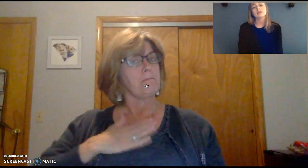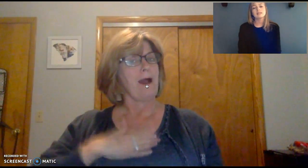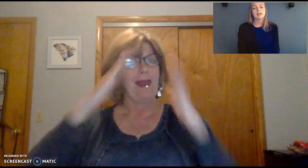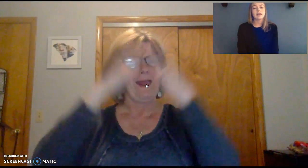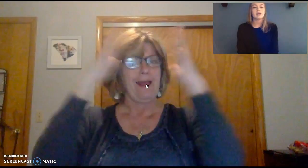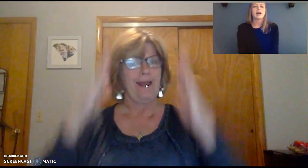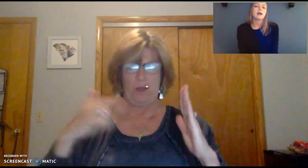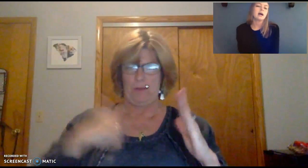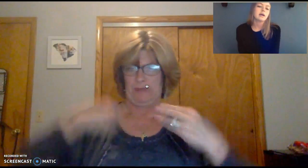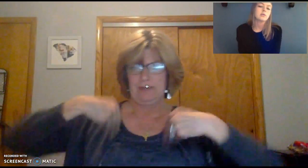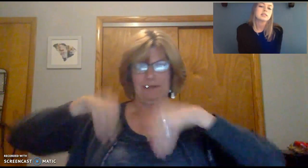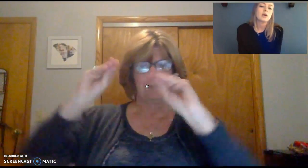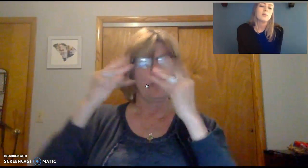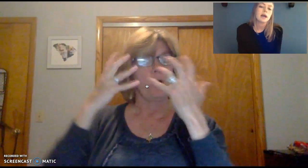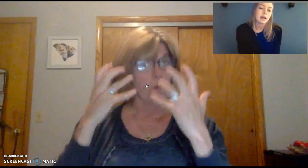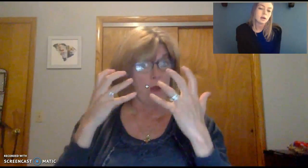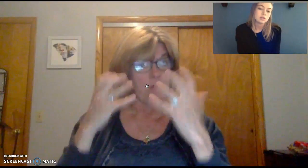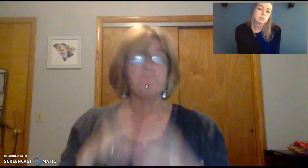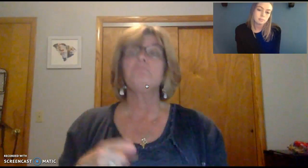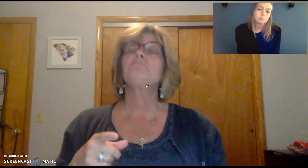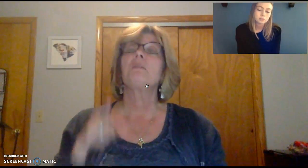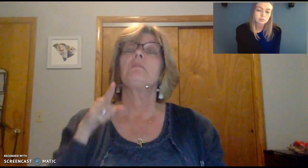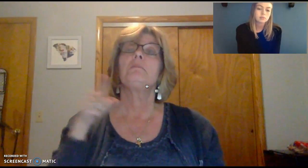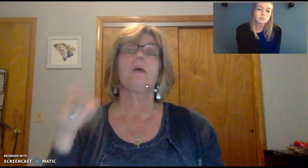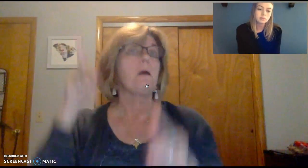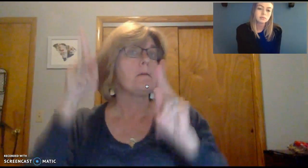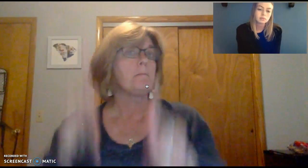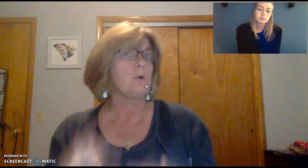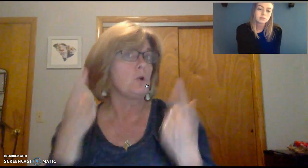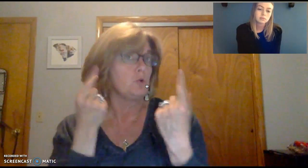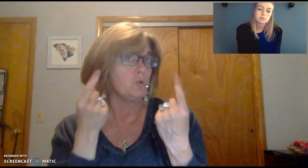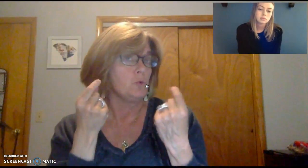So let's say I want to sell my house.